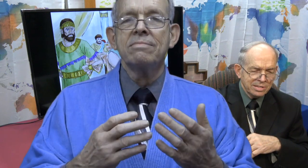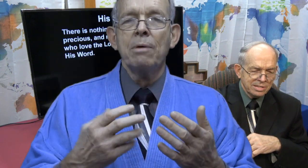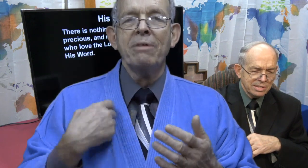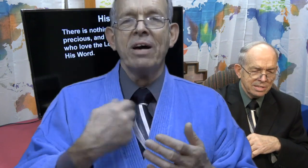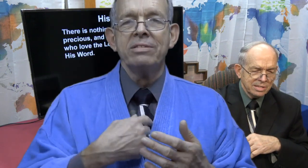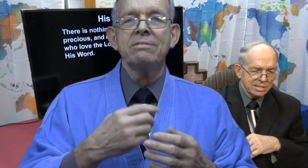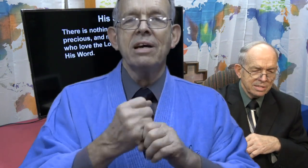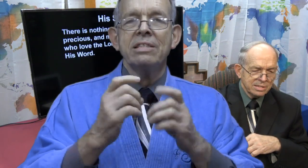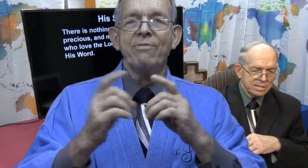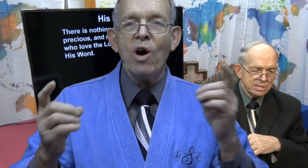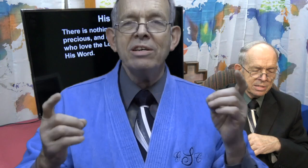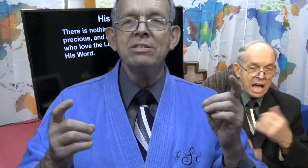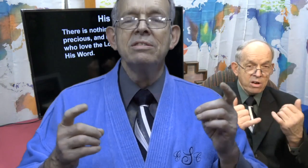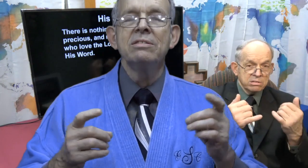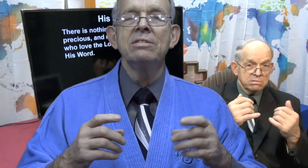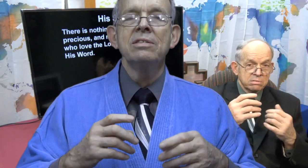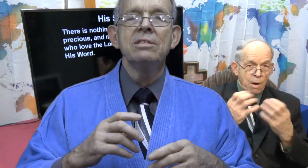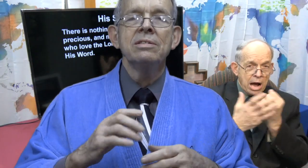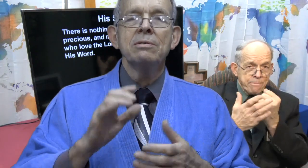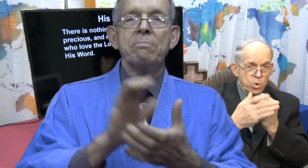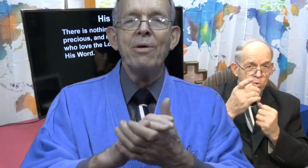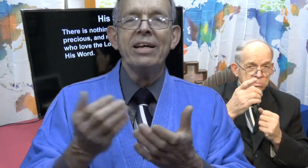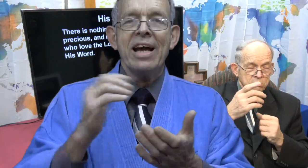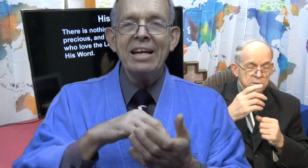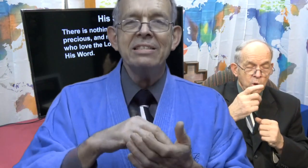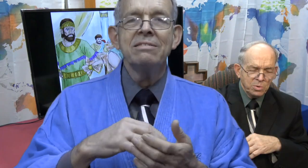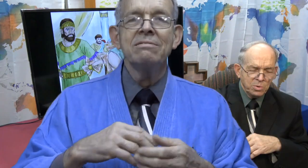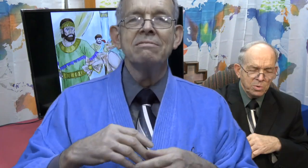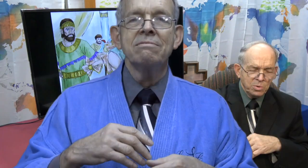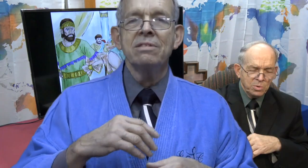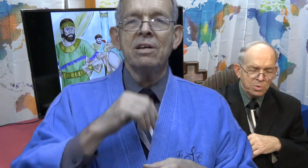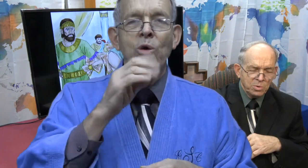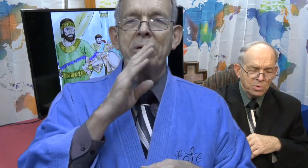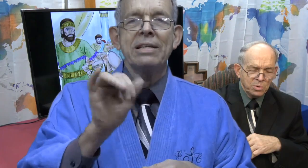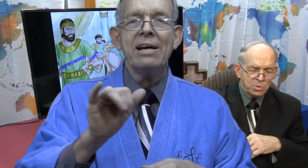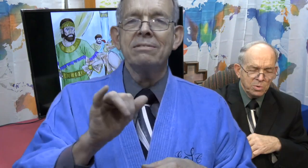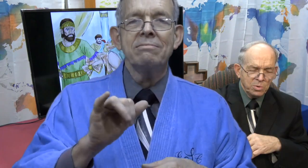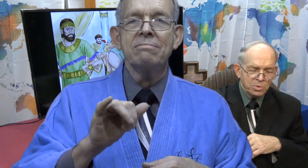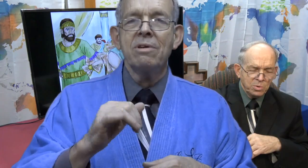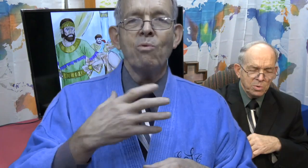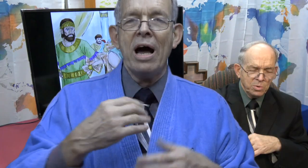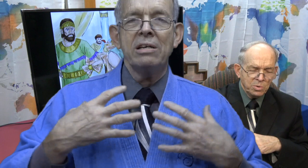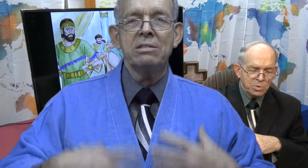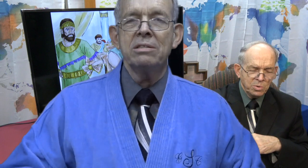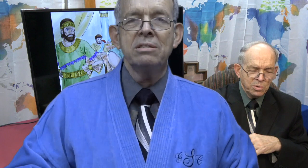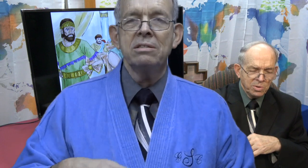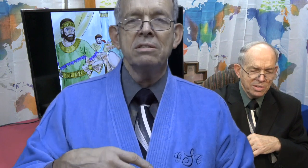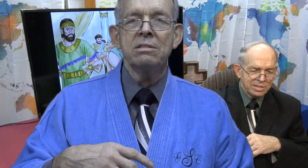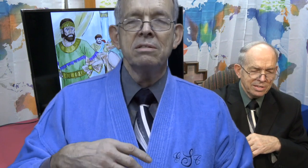Some of us just a boy. Now, I'm happy with you again. You'd be like, right?